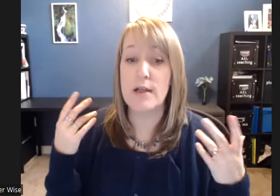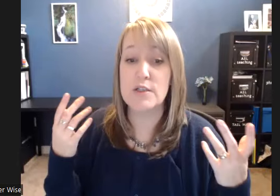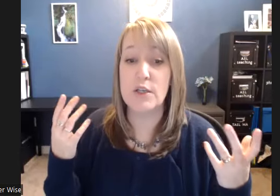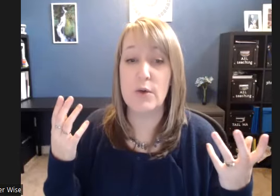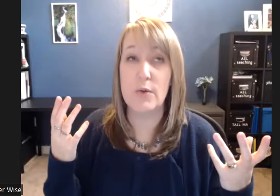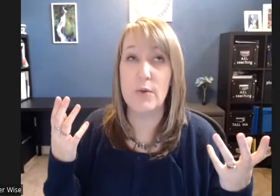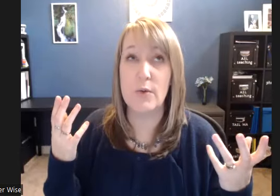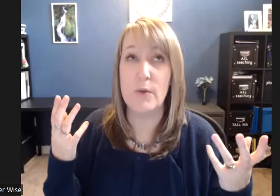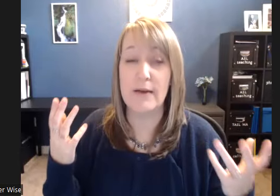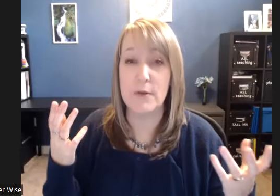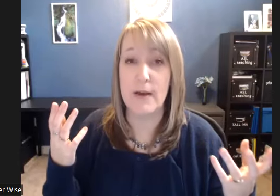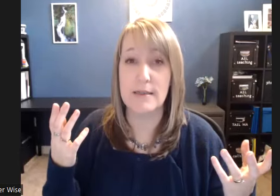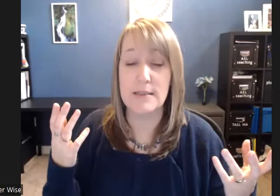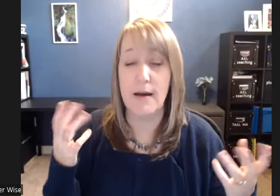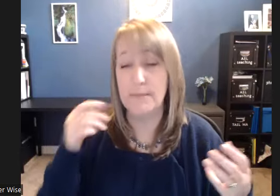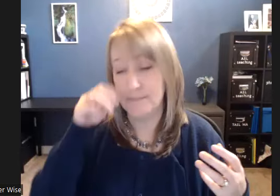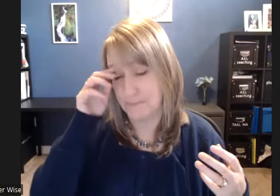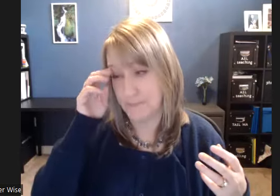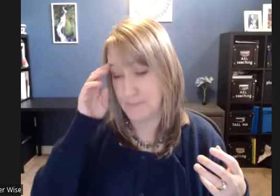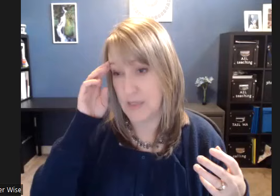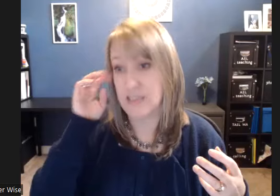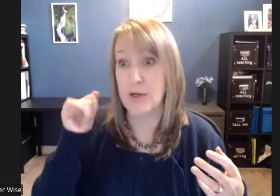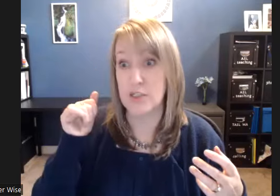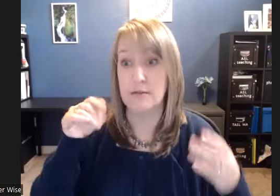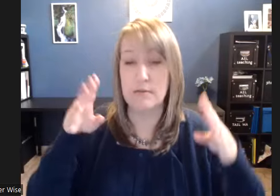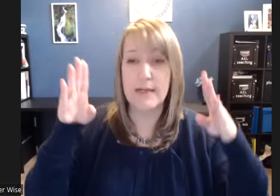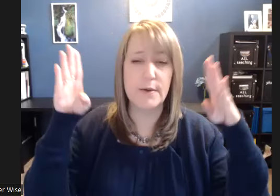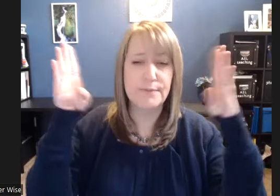want to have the right expression, right? So